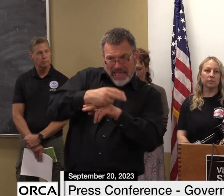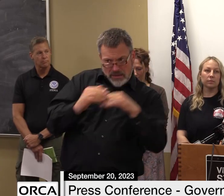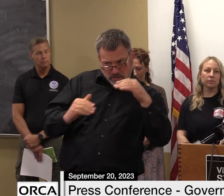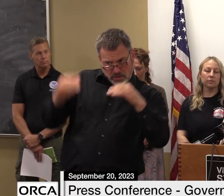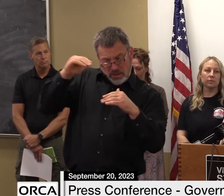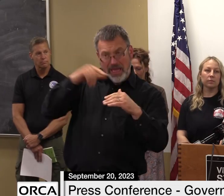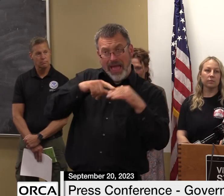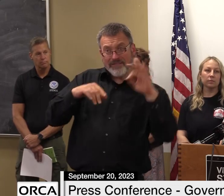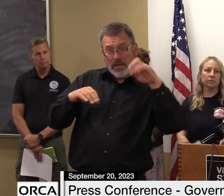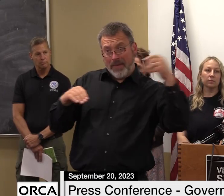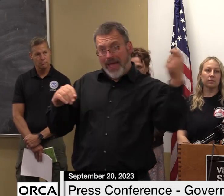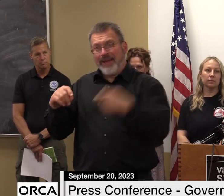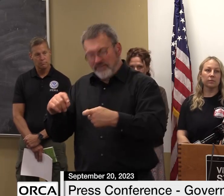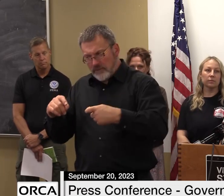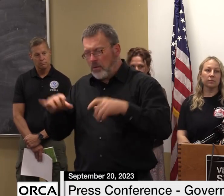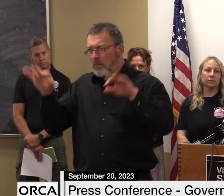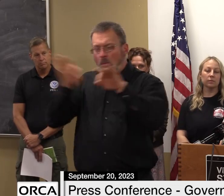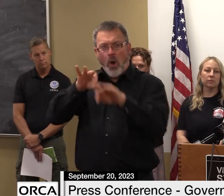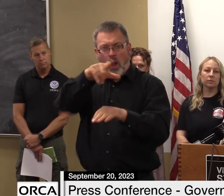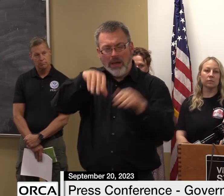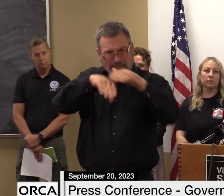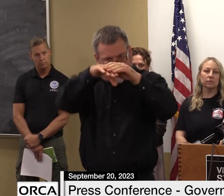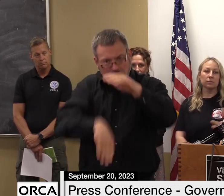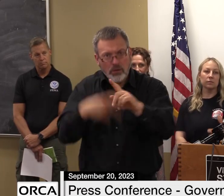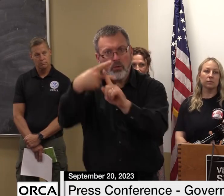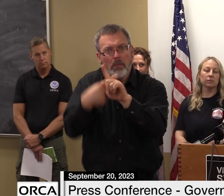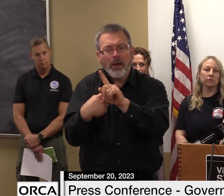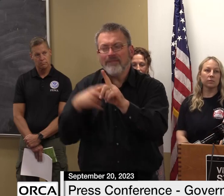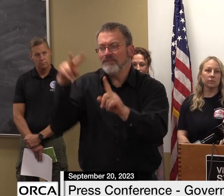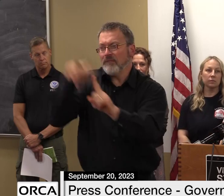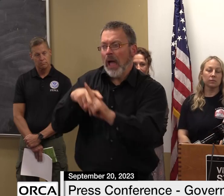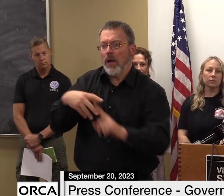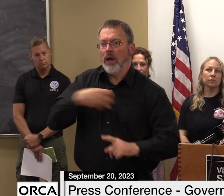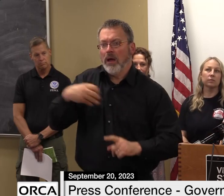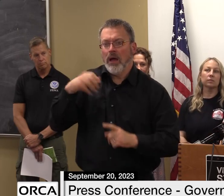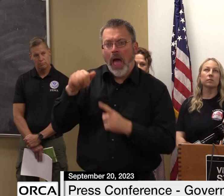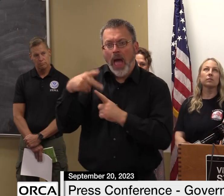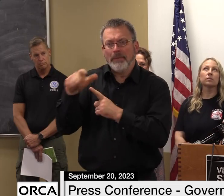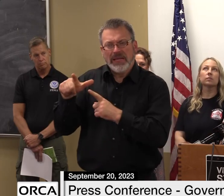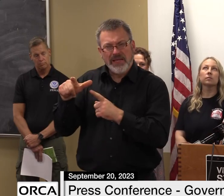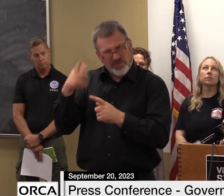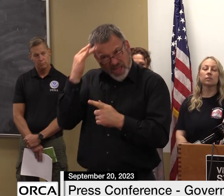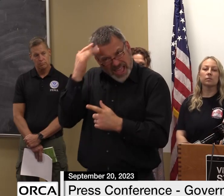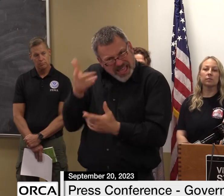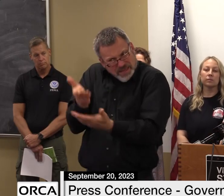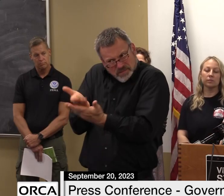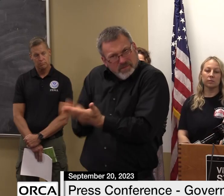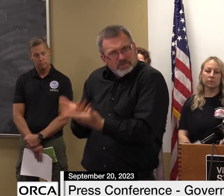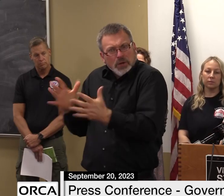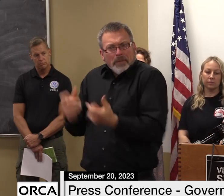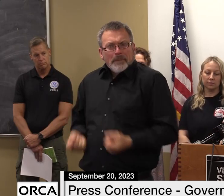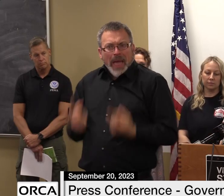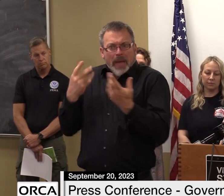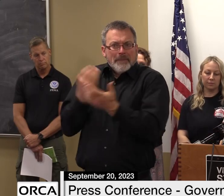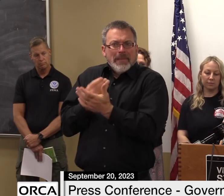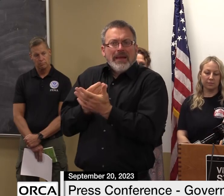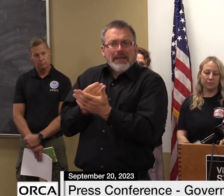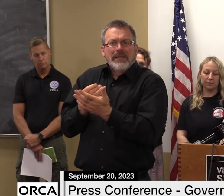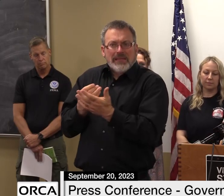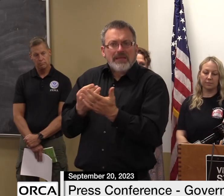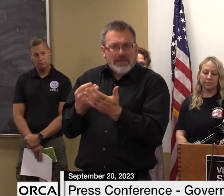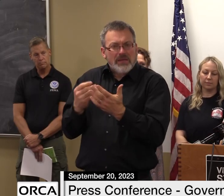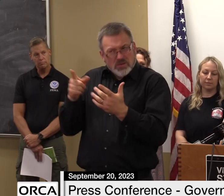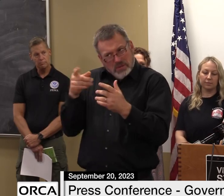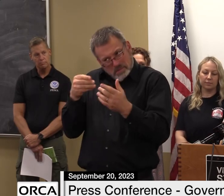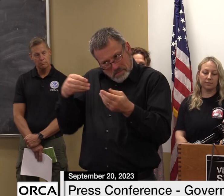in appealing. It won't affect your original award, particularly when you have evidence that the cost exceeded what FEMA originally estimated